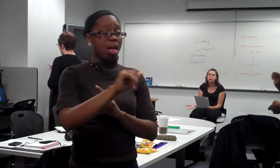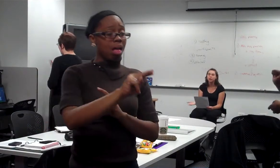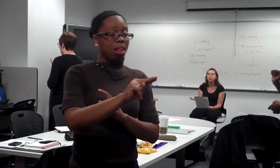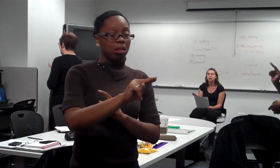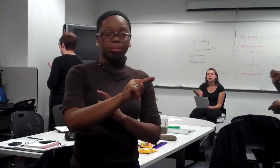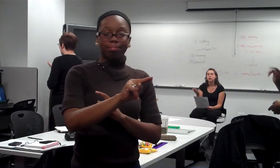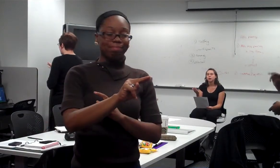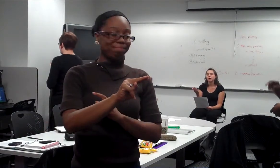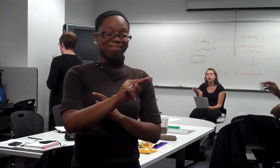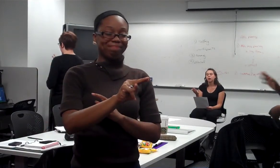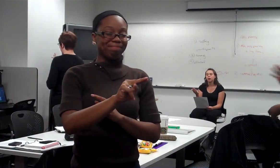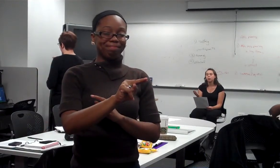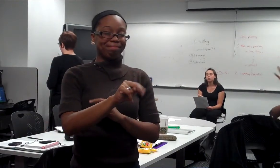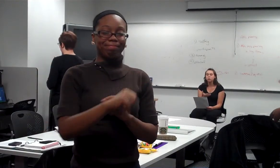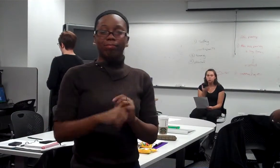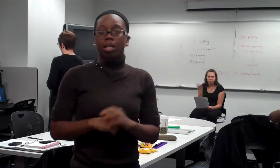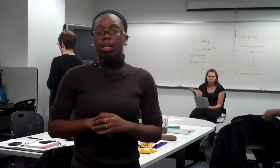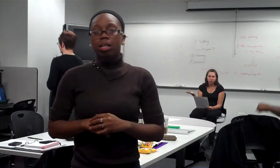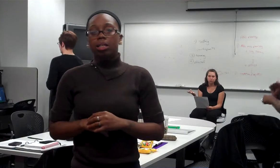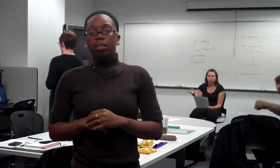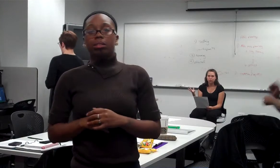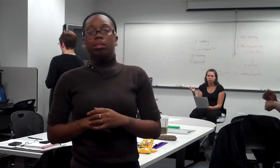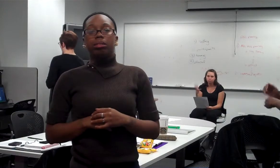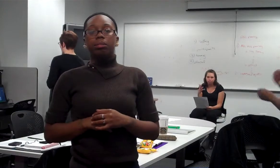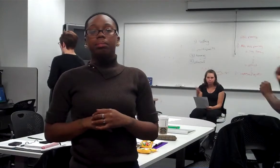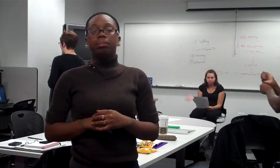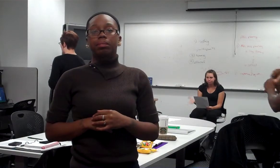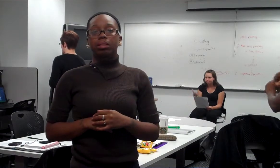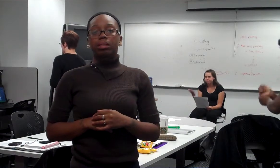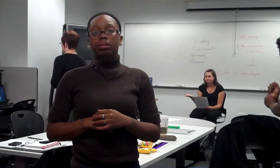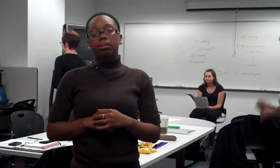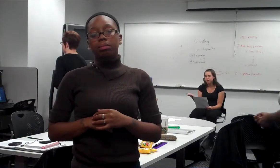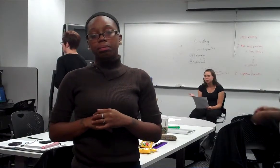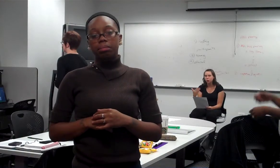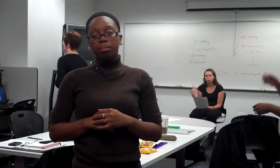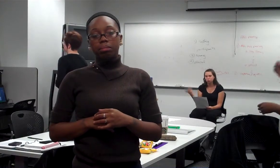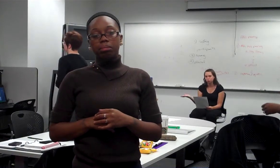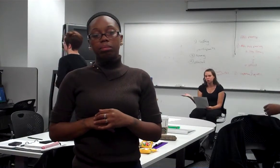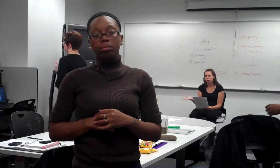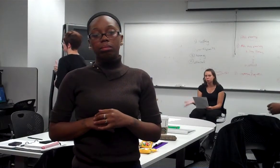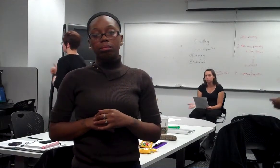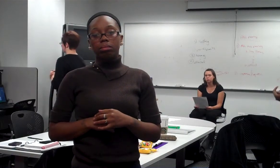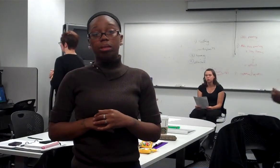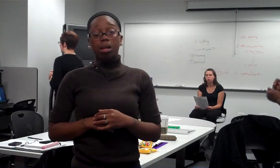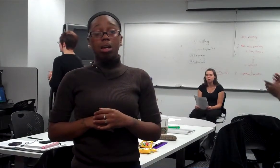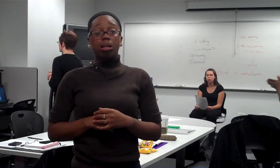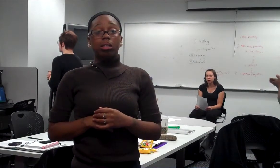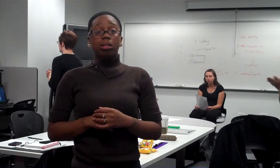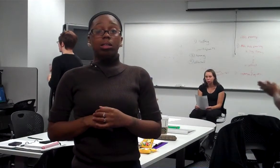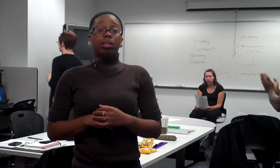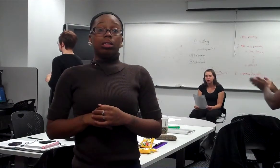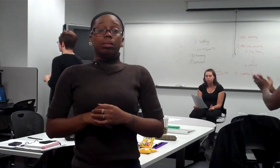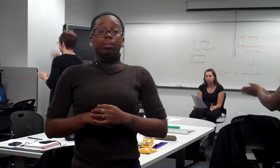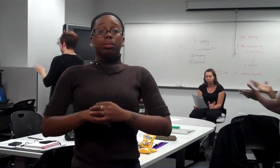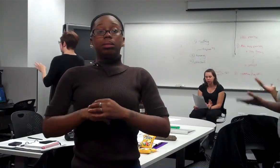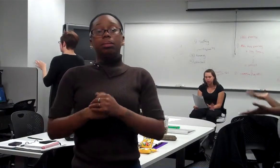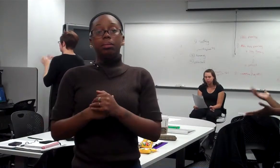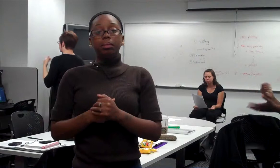money. We should definitely get a boat and just go. So we all kind of waited for Kevin